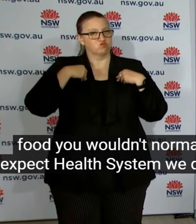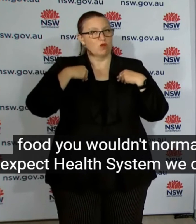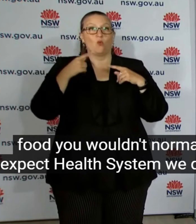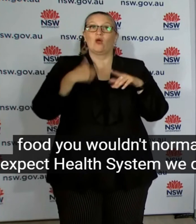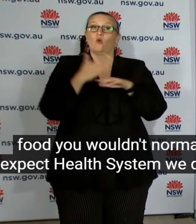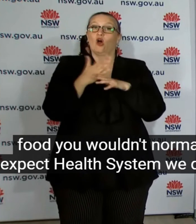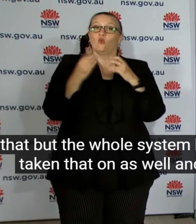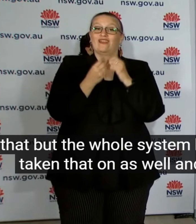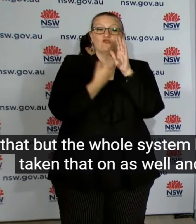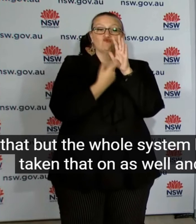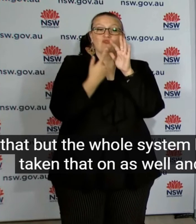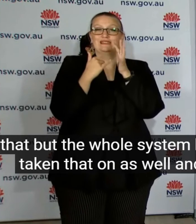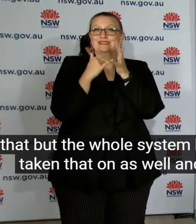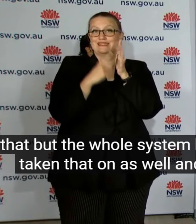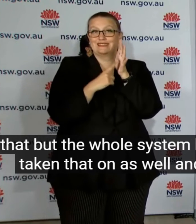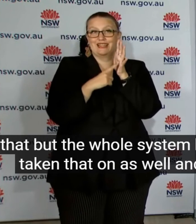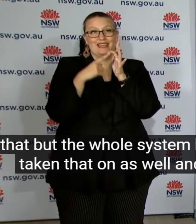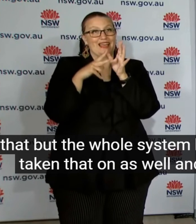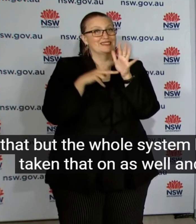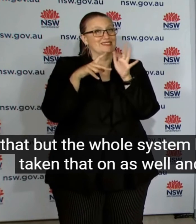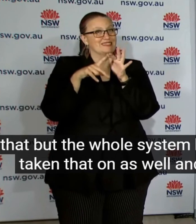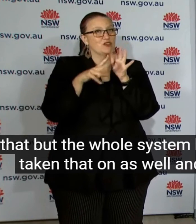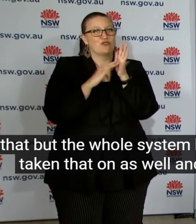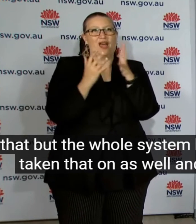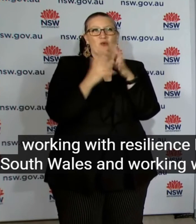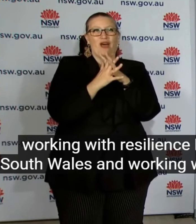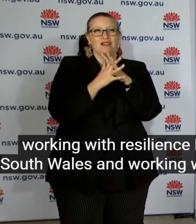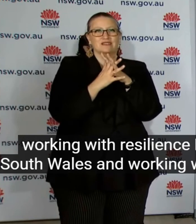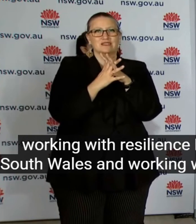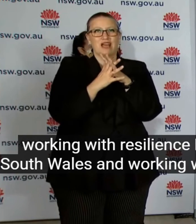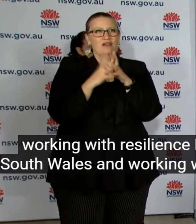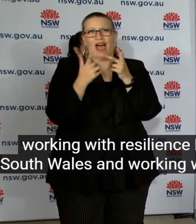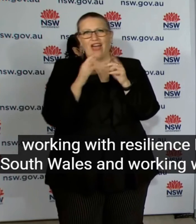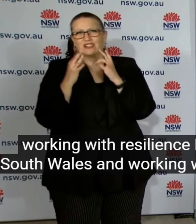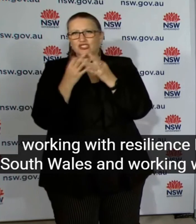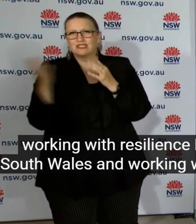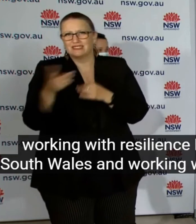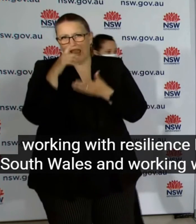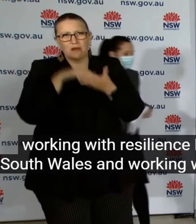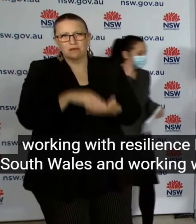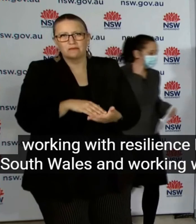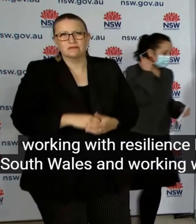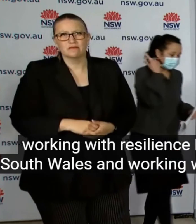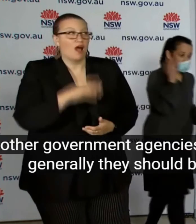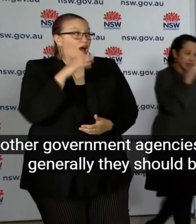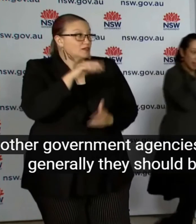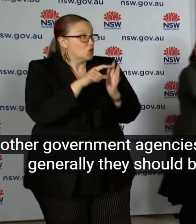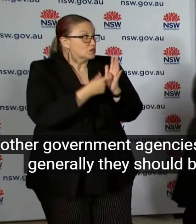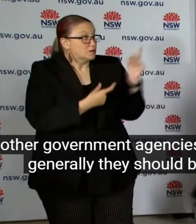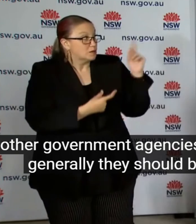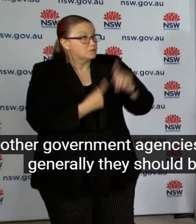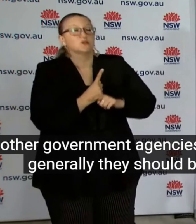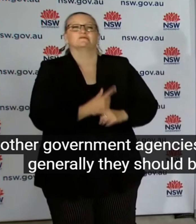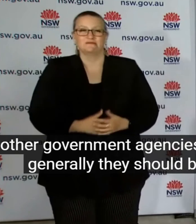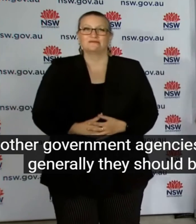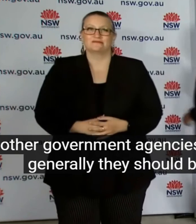be outreach to those people through one of those agencies. I don't know whether Dr. Gale can add anything. Yeah, Dr. Gale might add something to